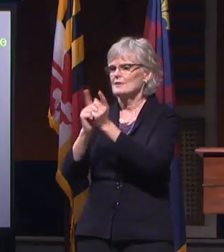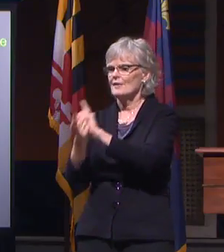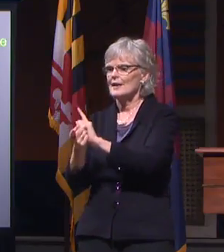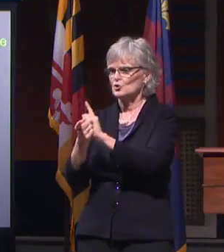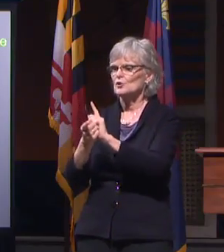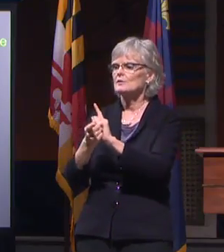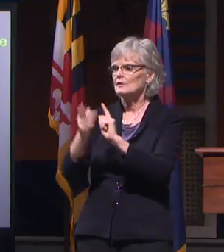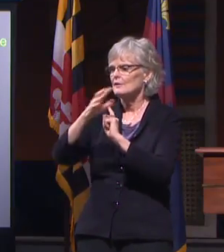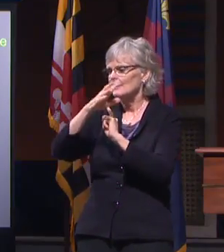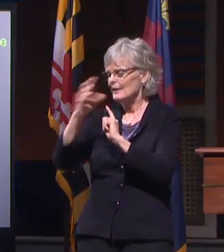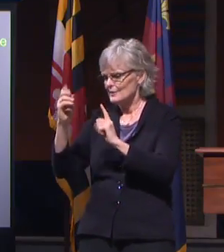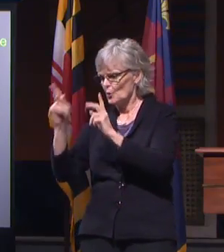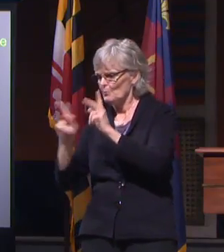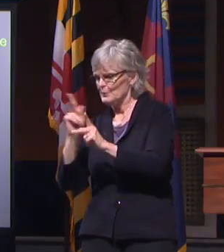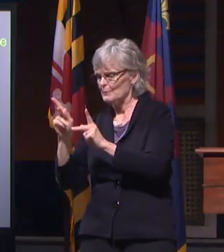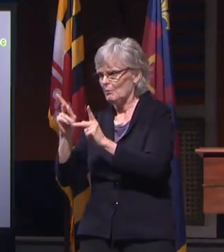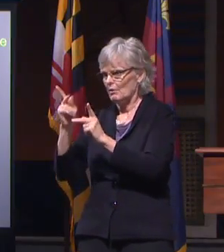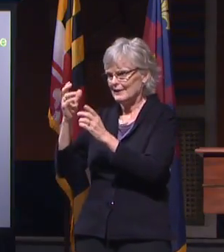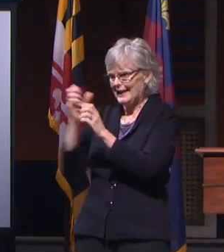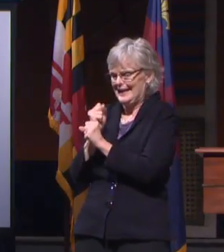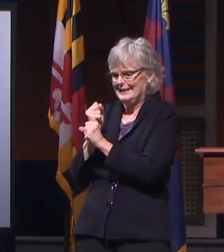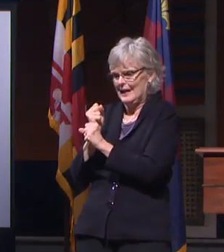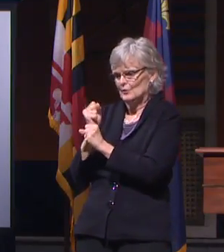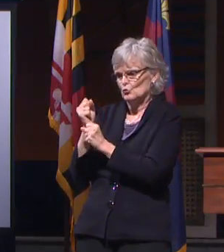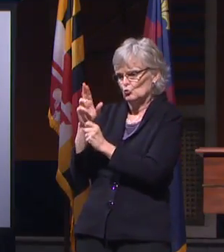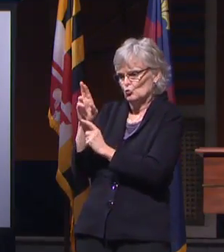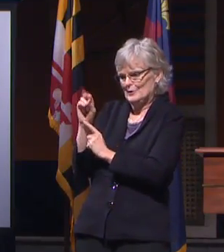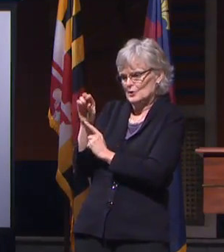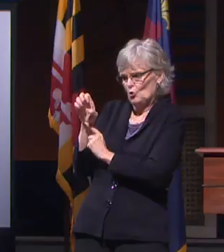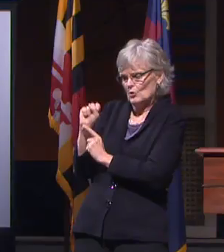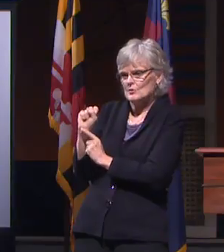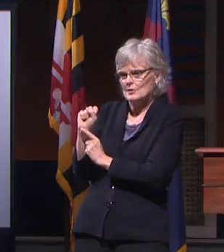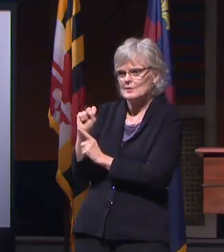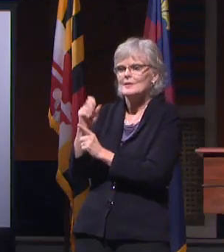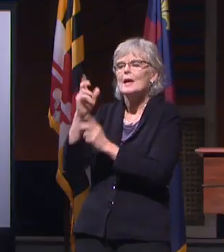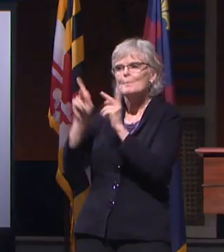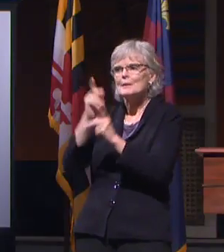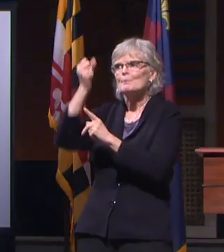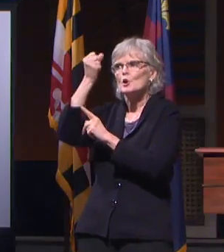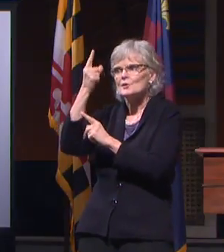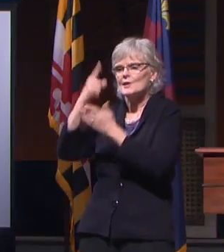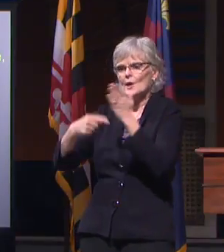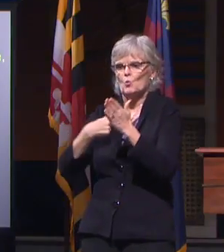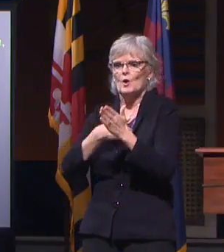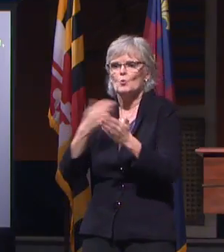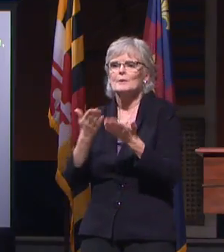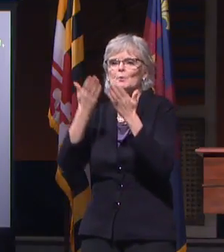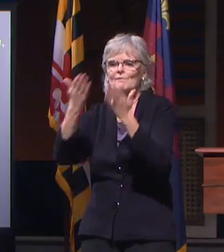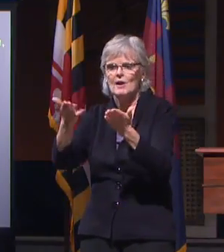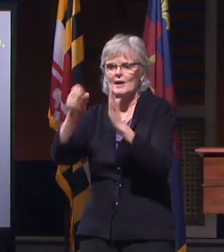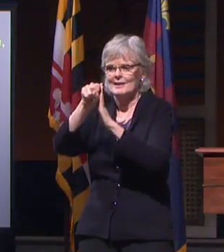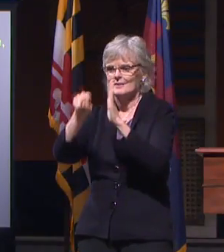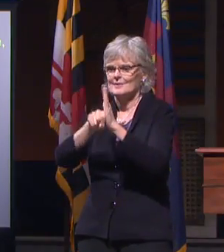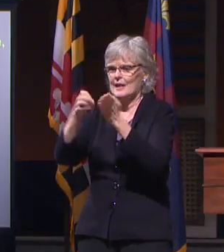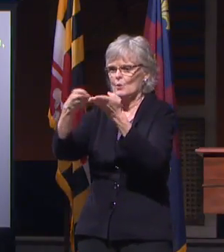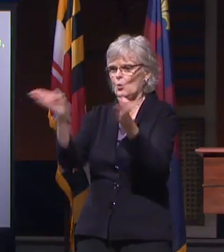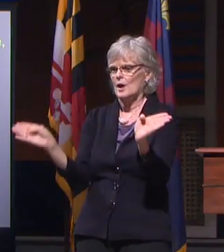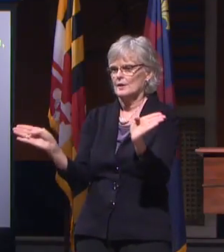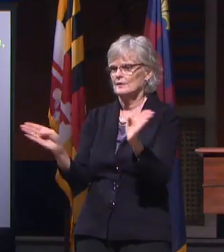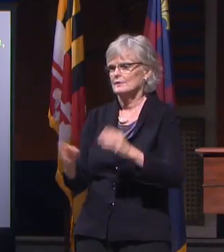the resources so that each individual can know what we can provide overall at a statewide level.